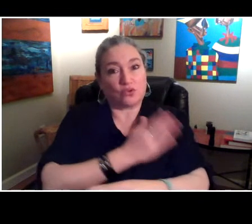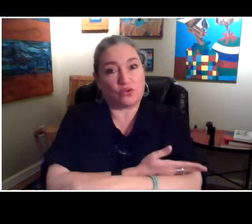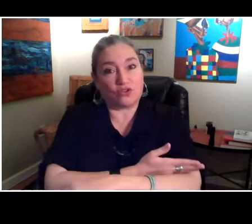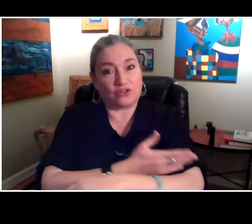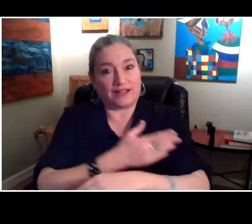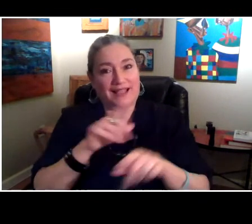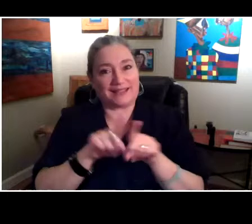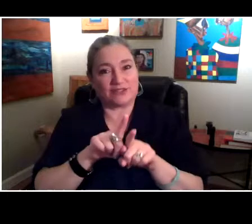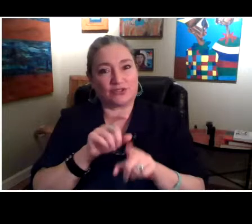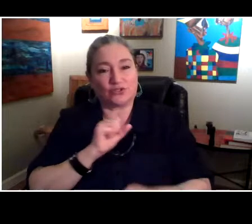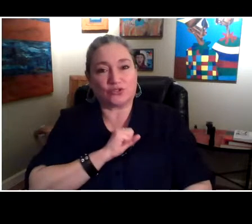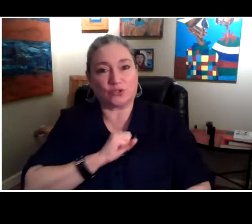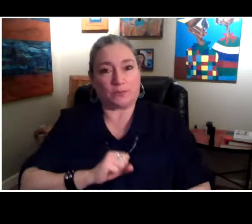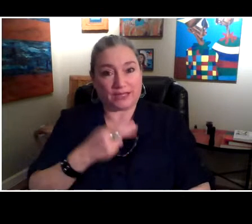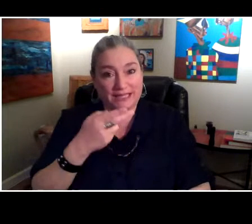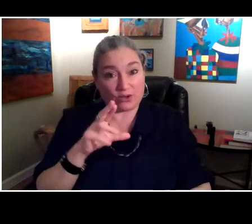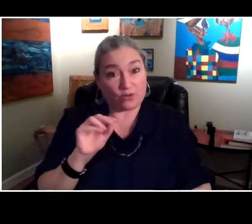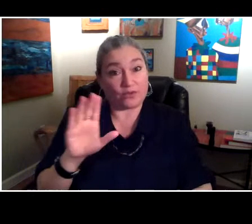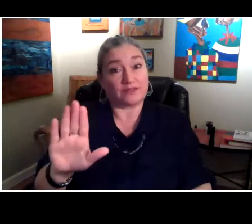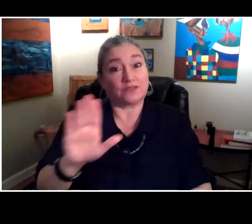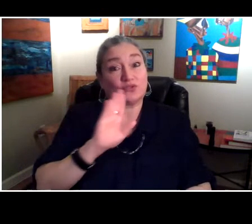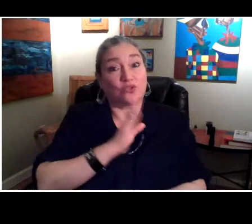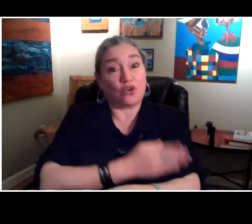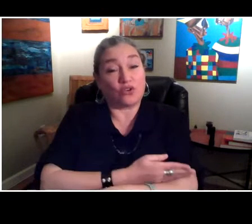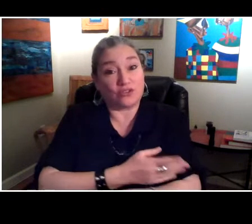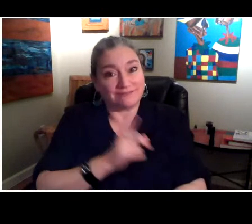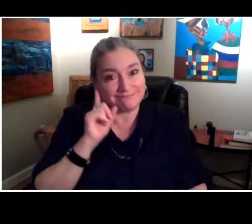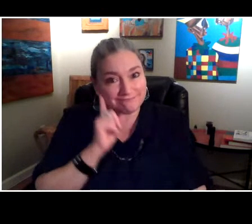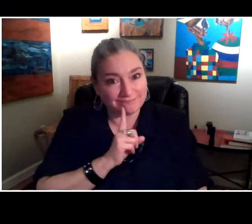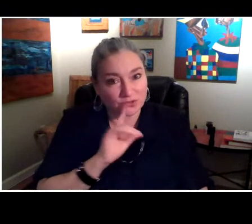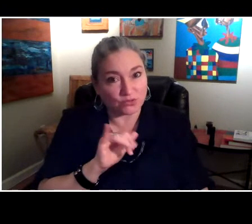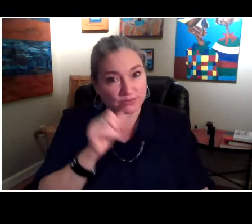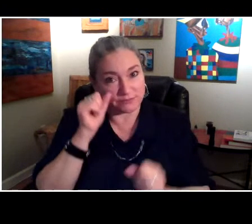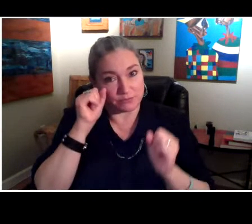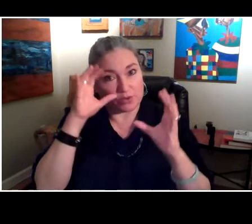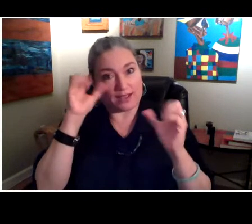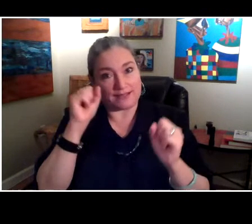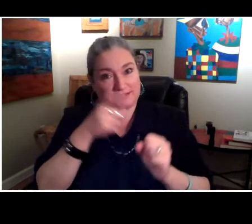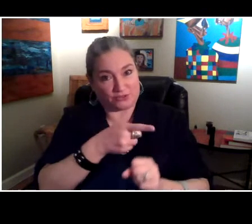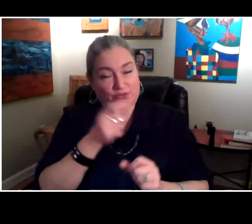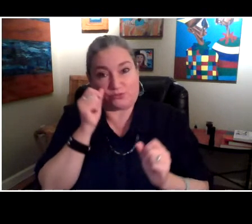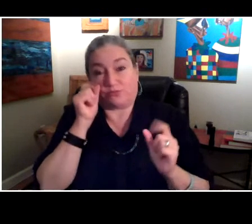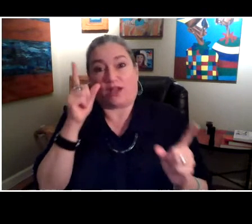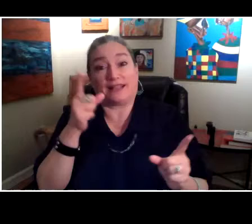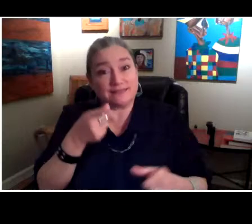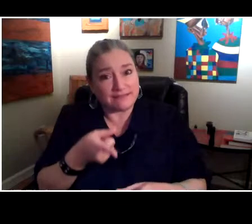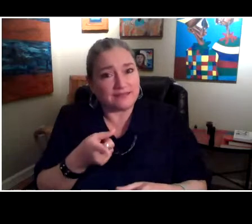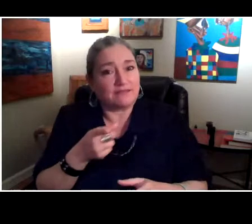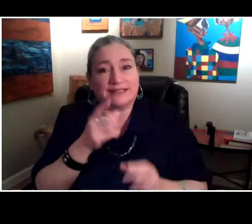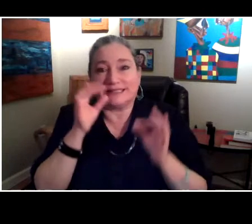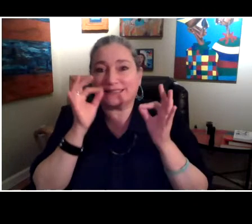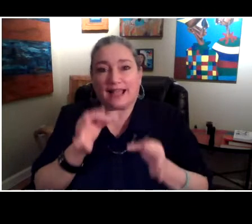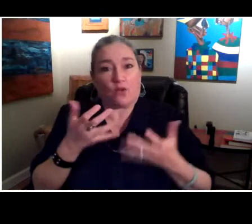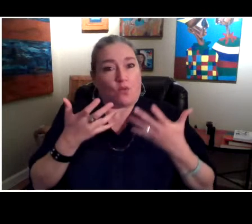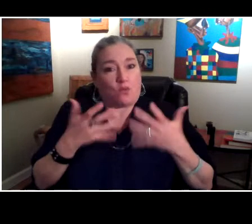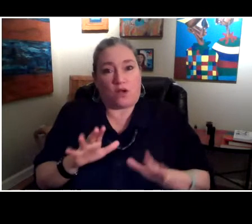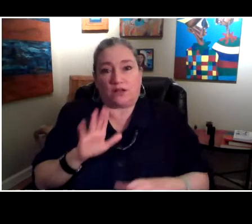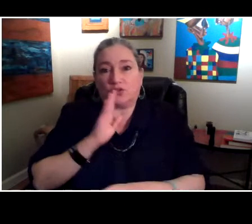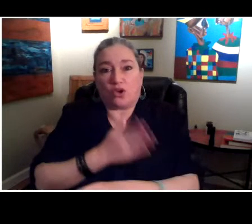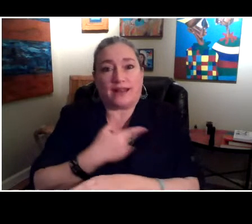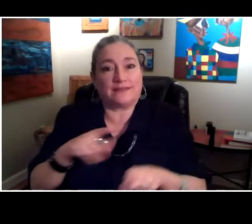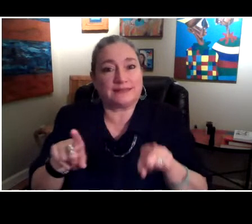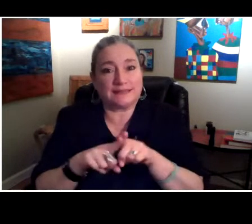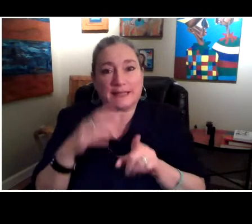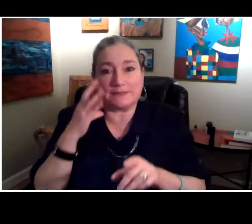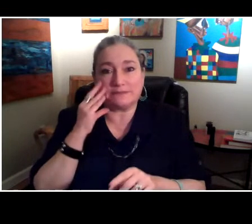art. Laura shares, first I painted myself and how people have tried to control and oppress me. And she